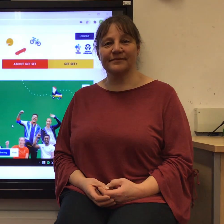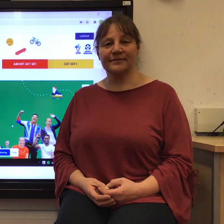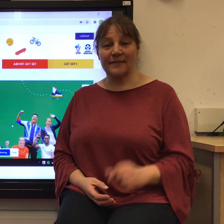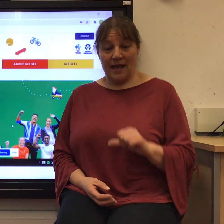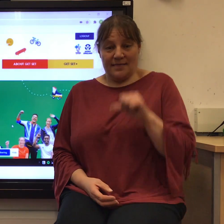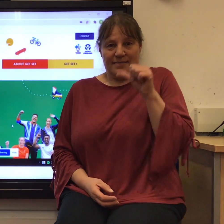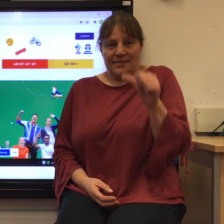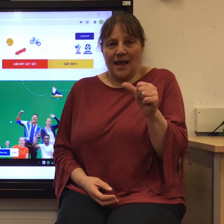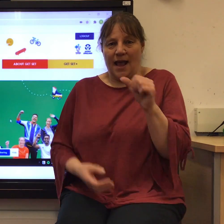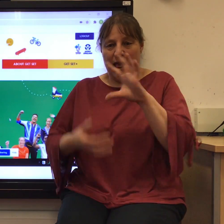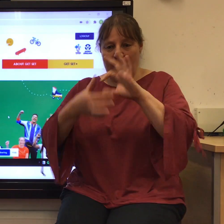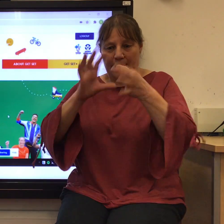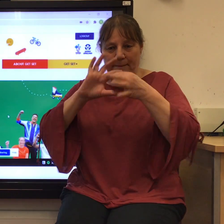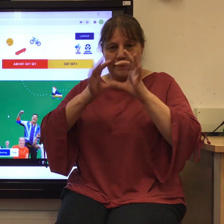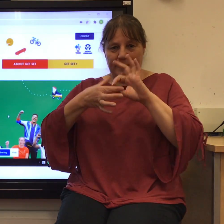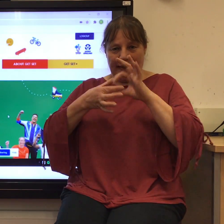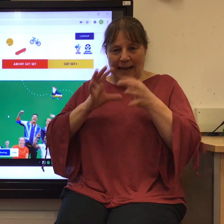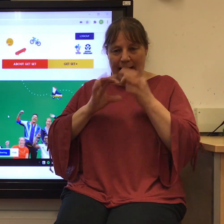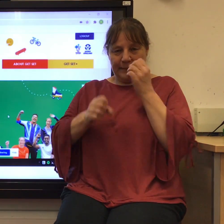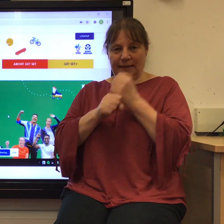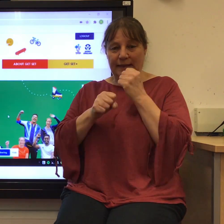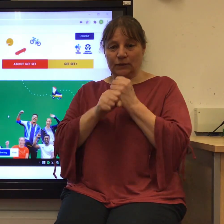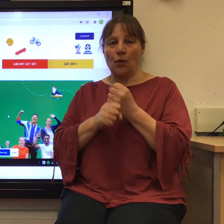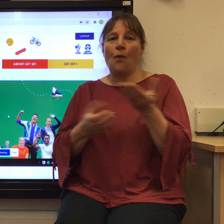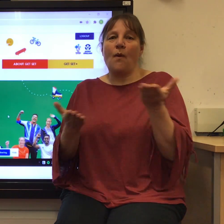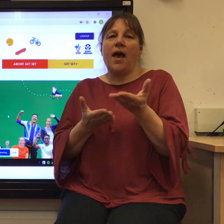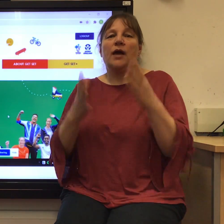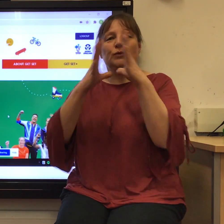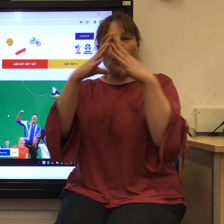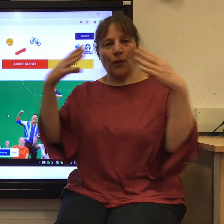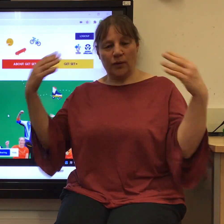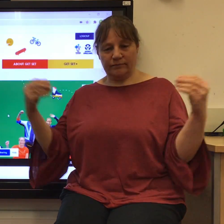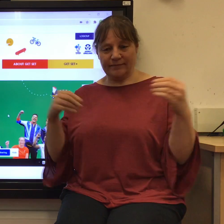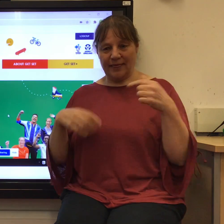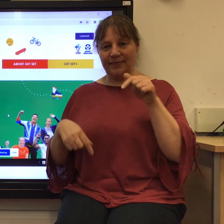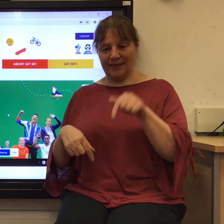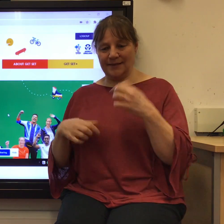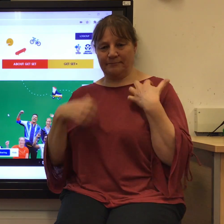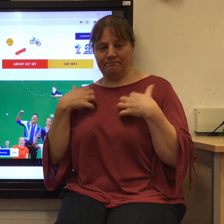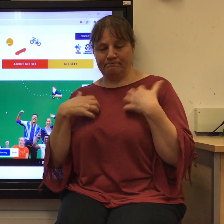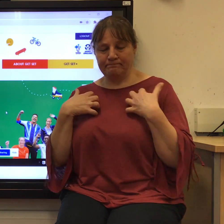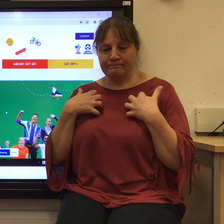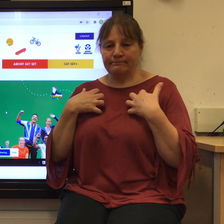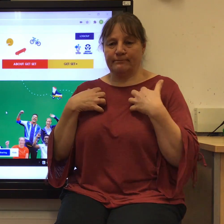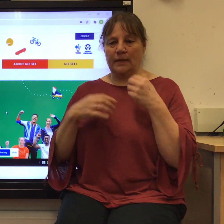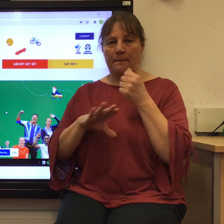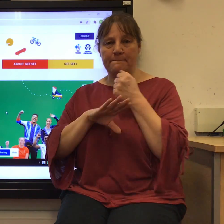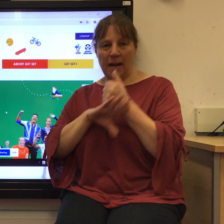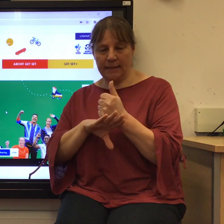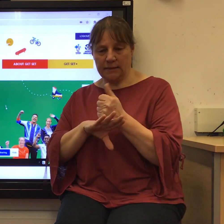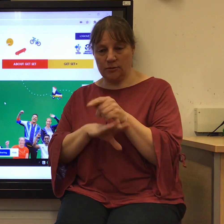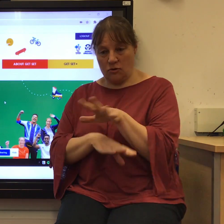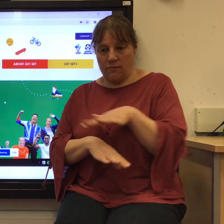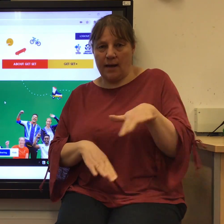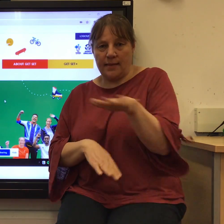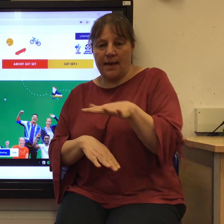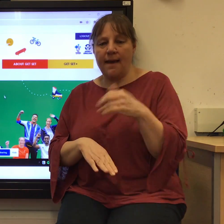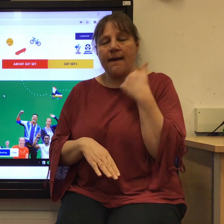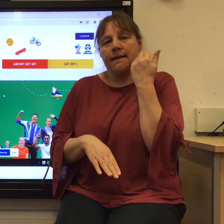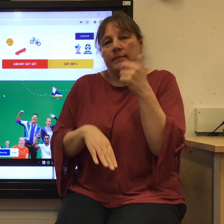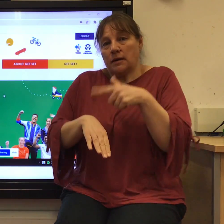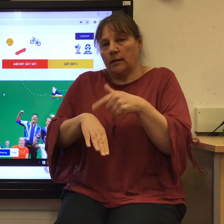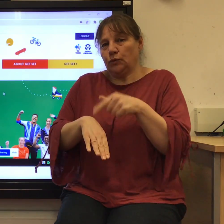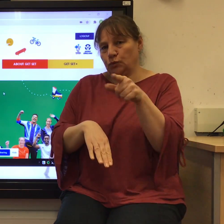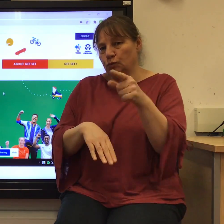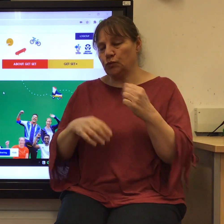The next Olympic Games are in Tokyo, and this activity is all based around that. And every time you do some PE,